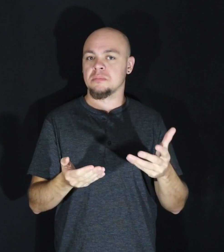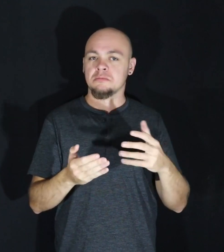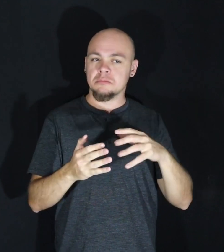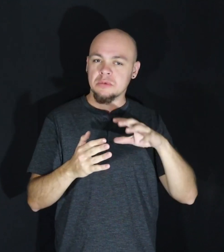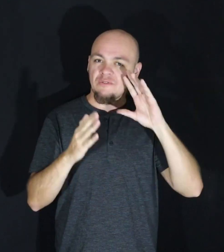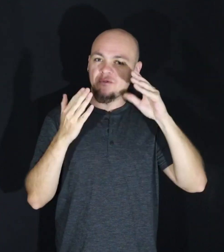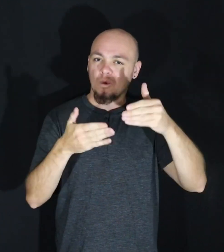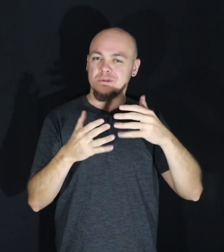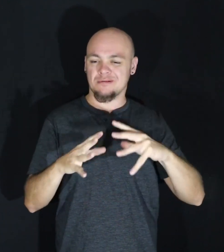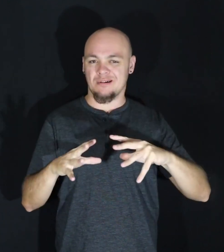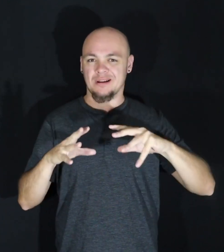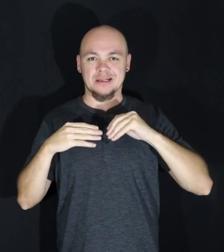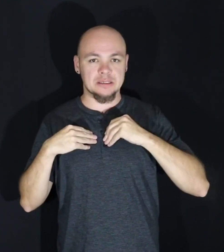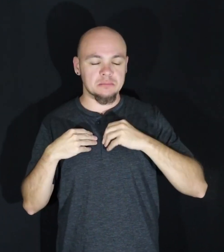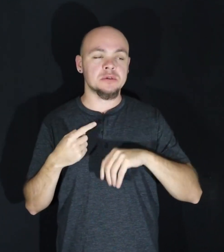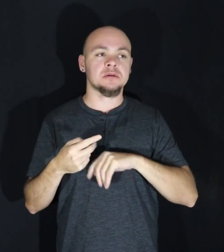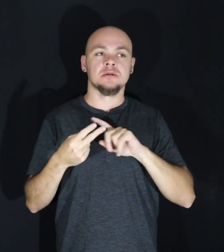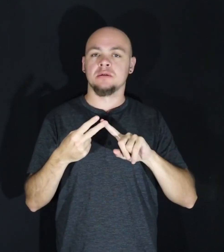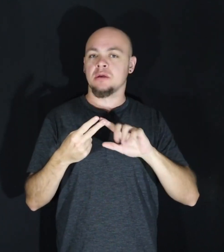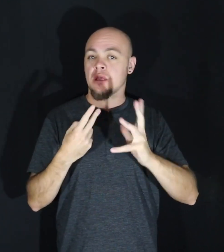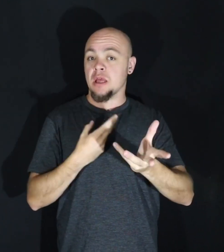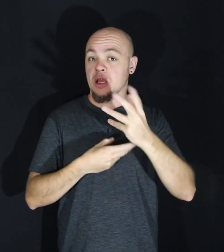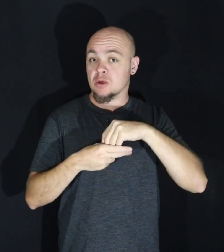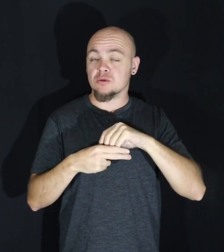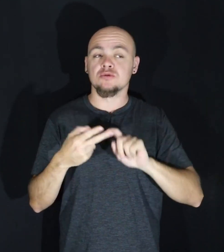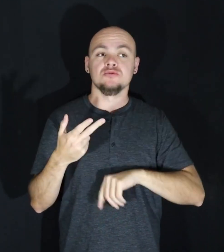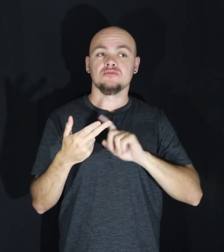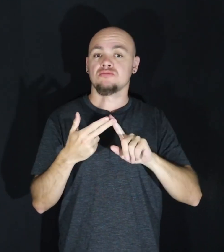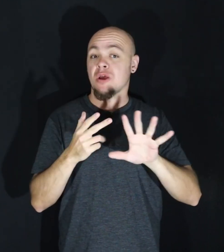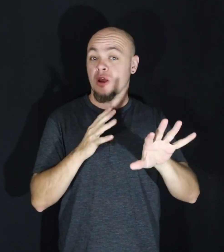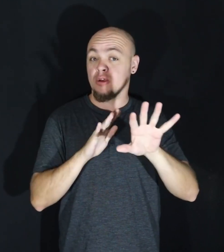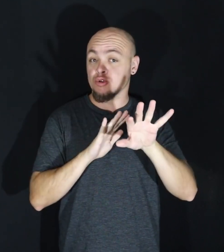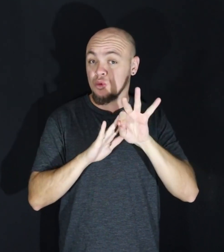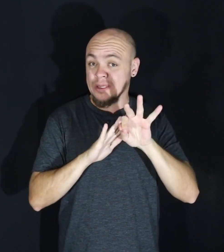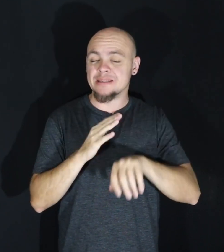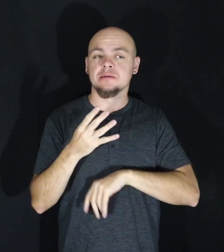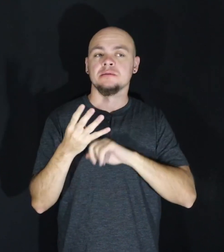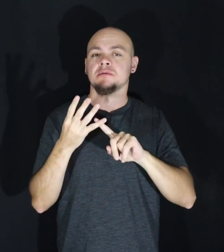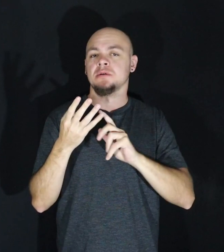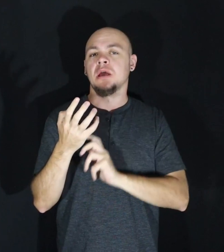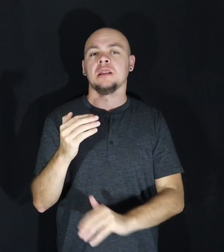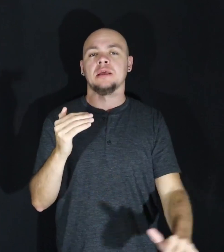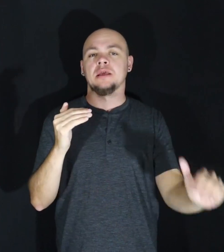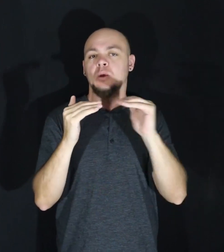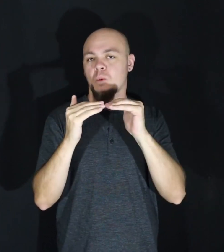acceptance, inclusion, choice, and equality.